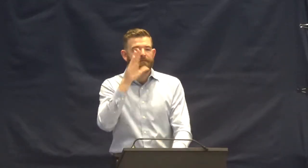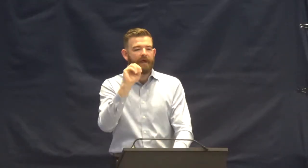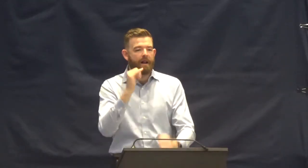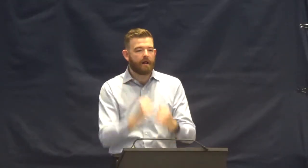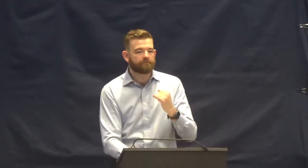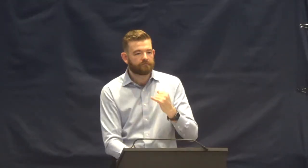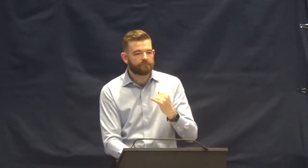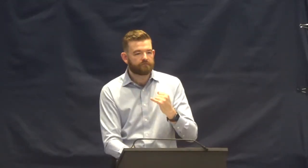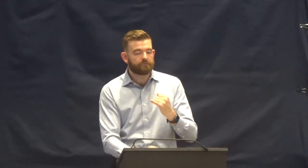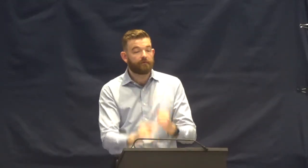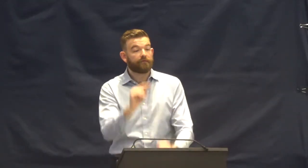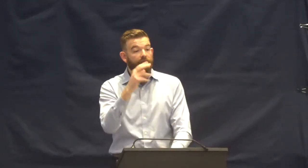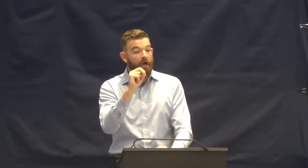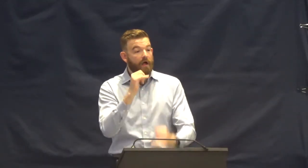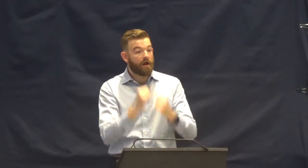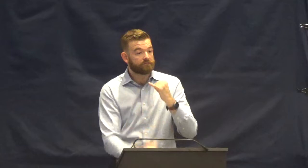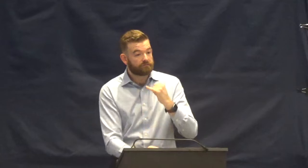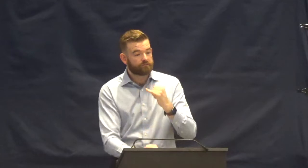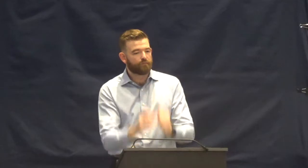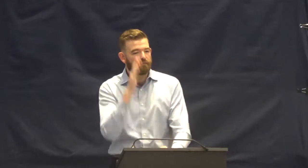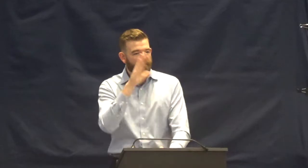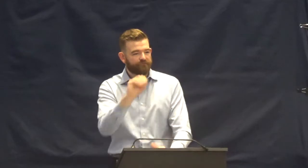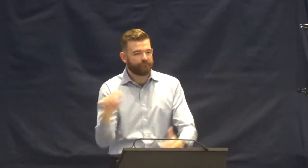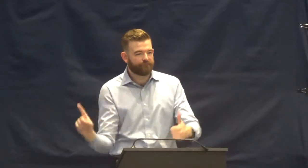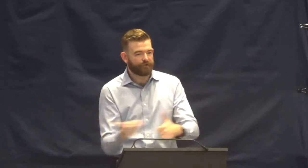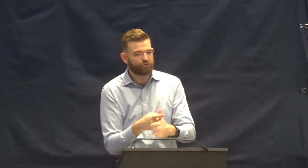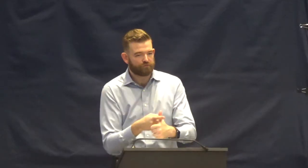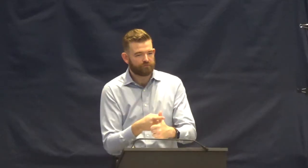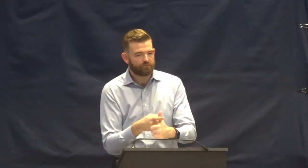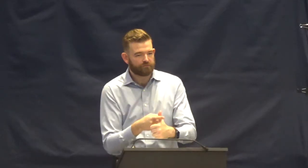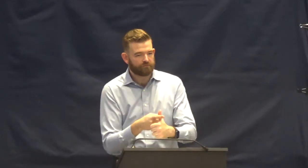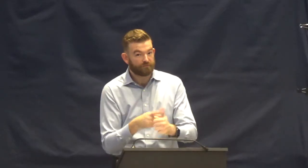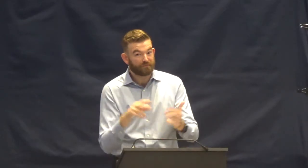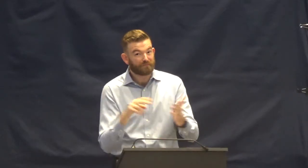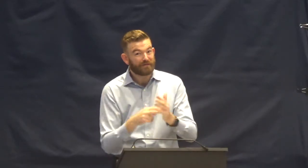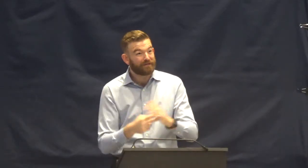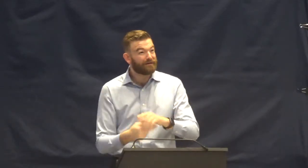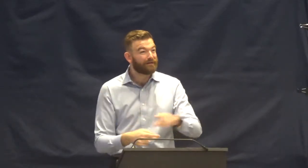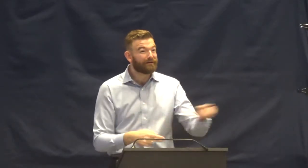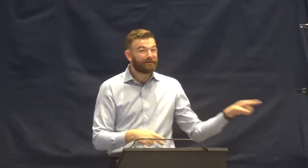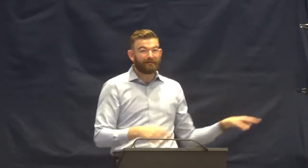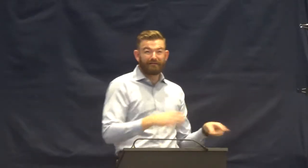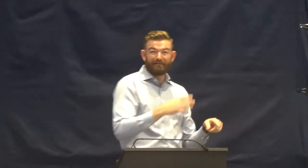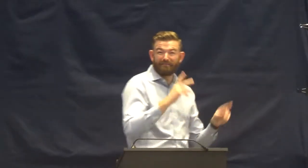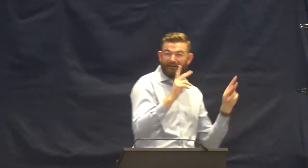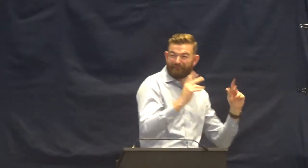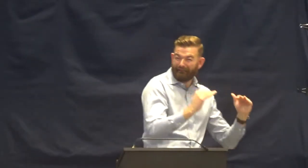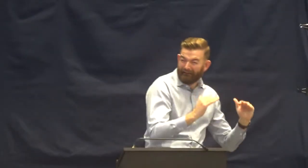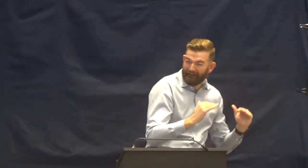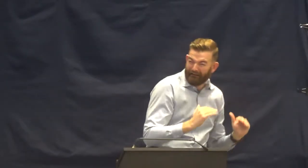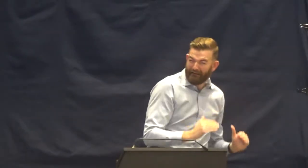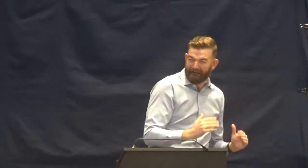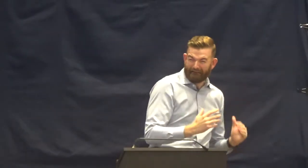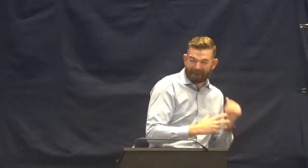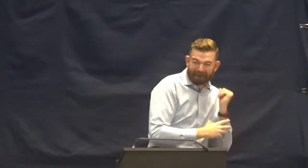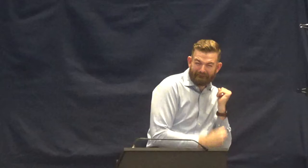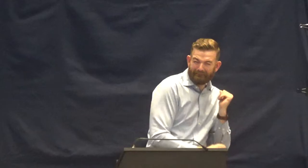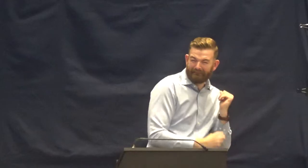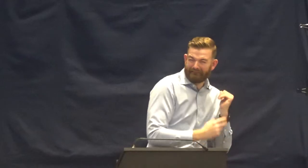Jesus says the first will be last and the last will be first. Which means those